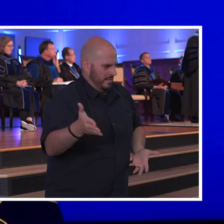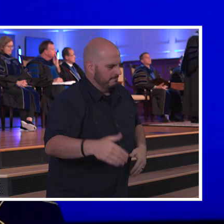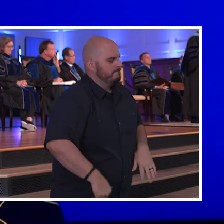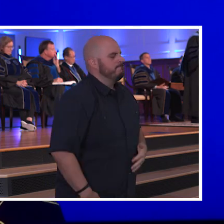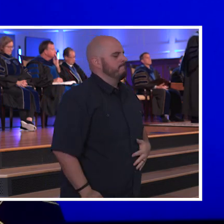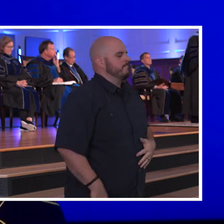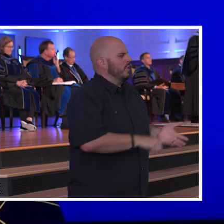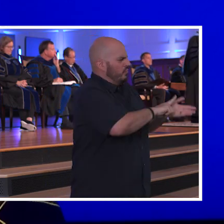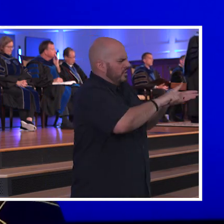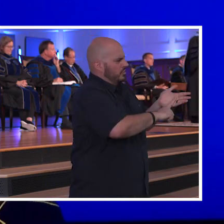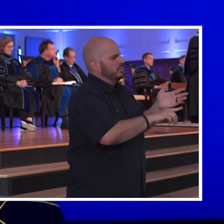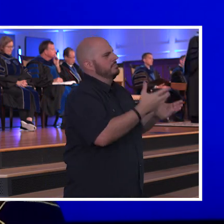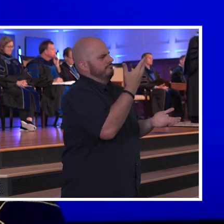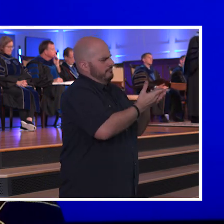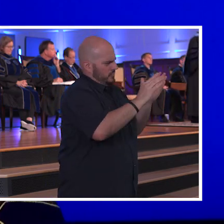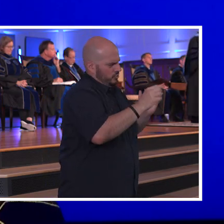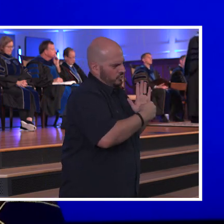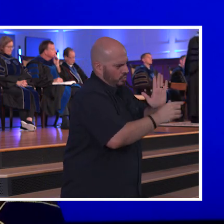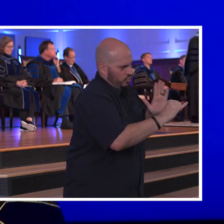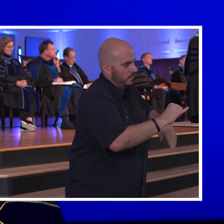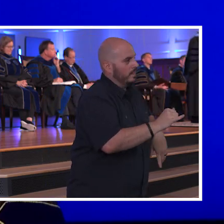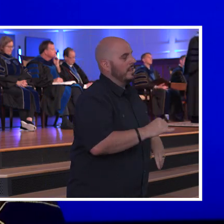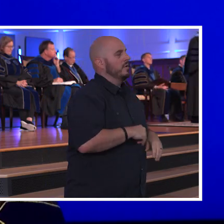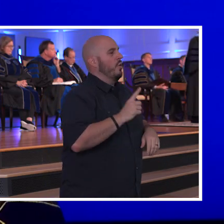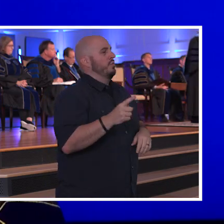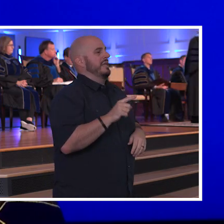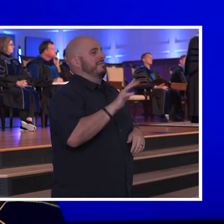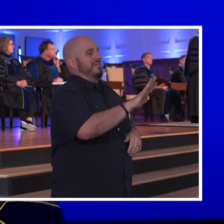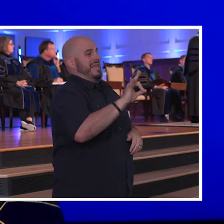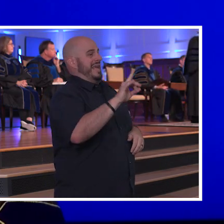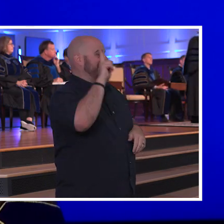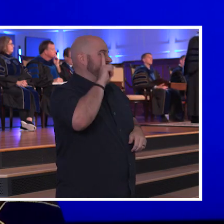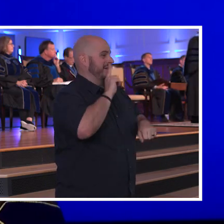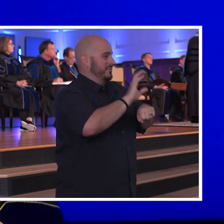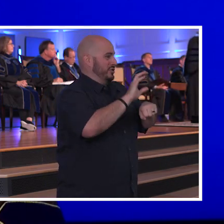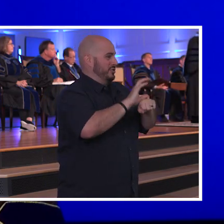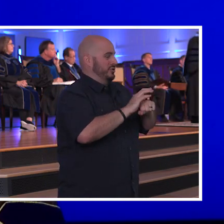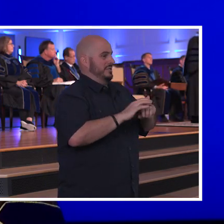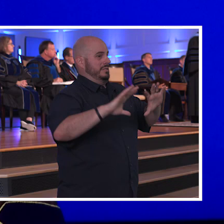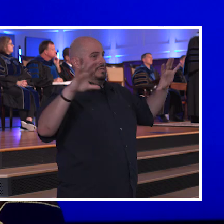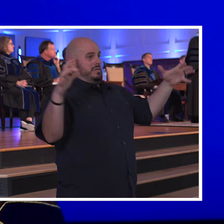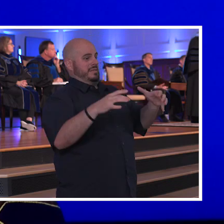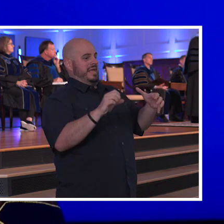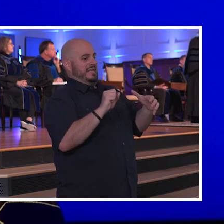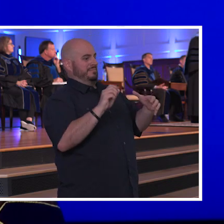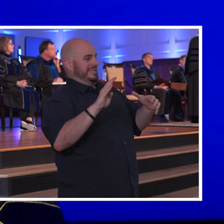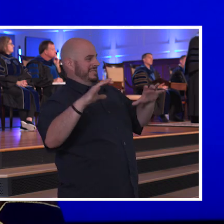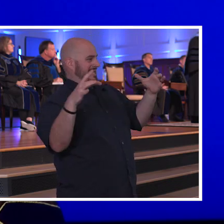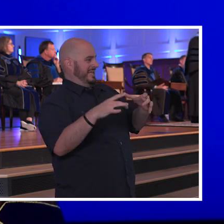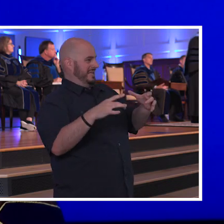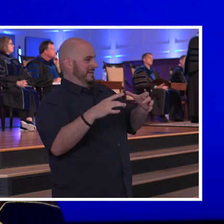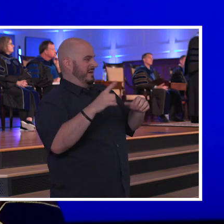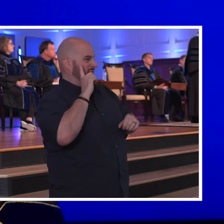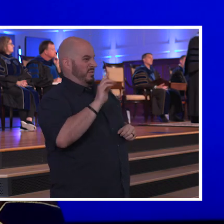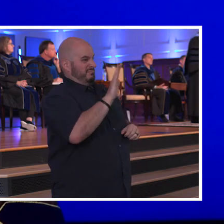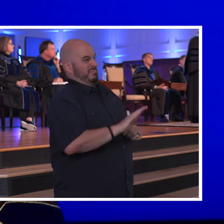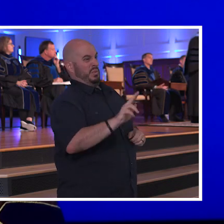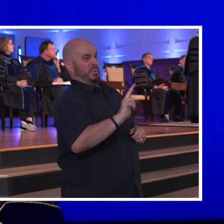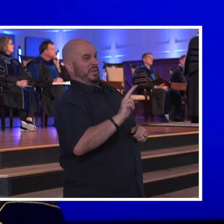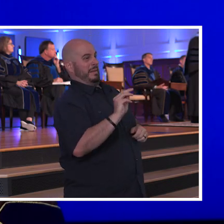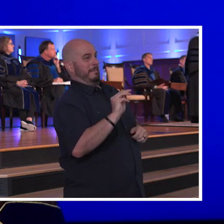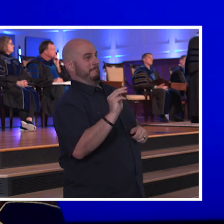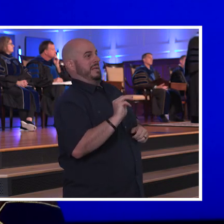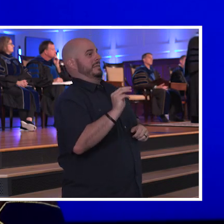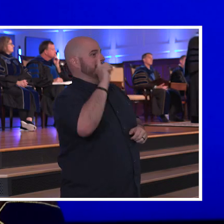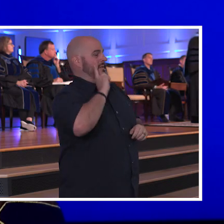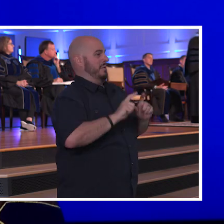U.S. alone, there are only 58 deaf churches in the SBC for at least 3 million people, and 40% of